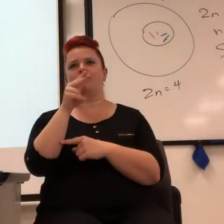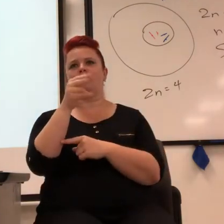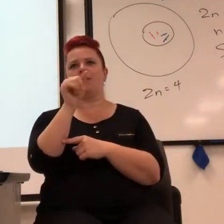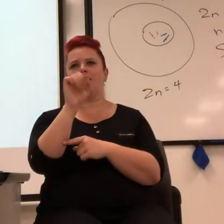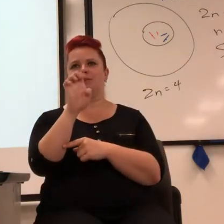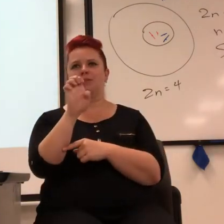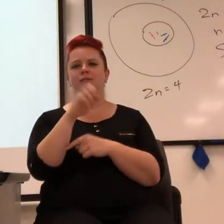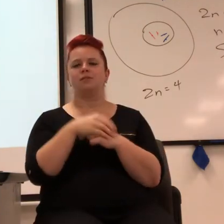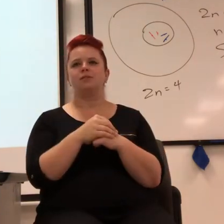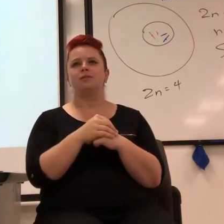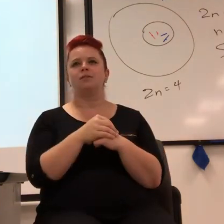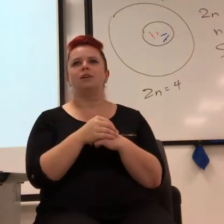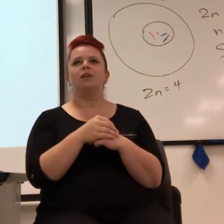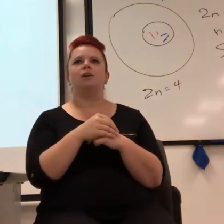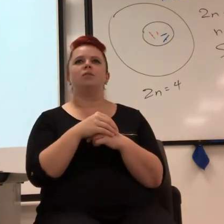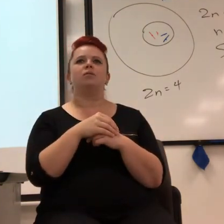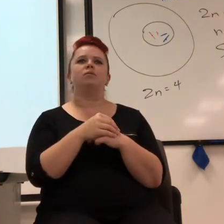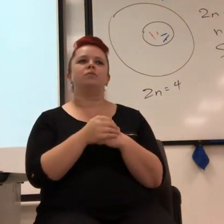DNA replication.